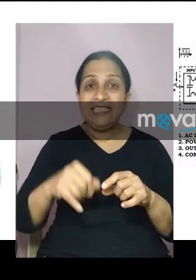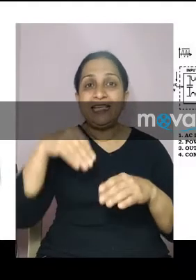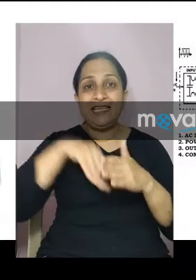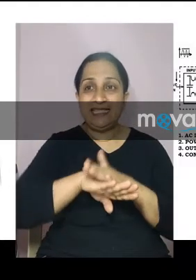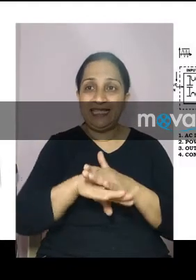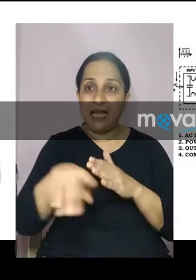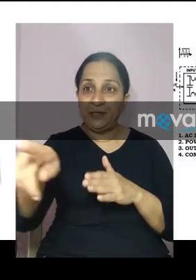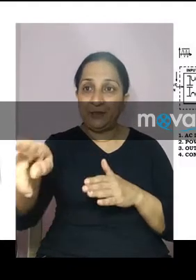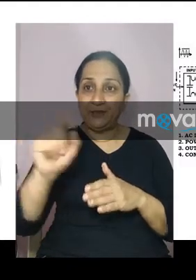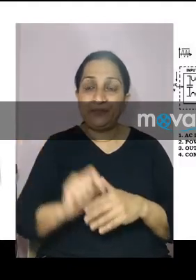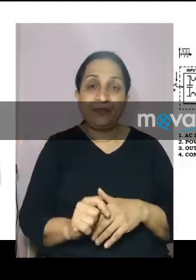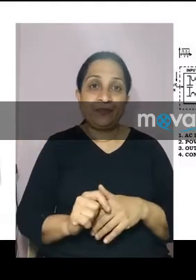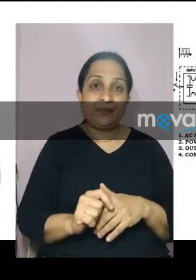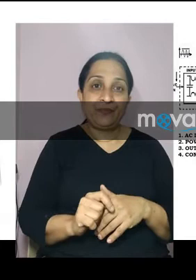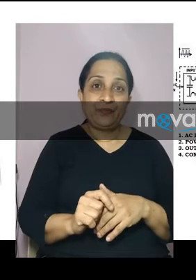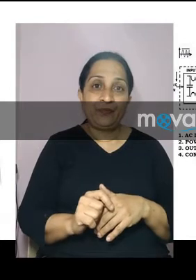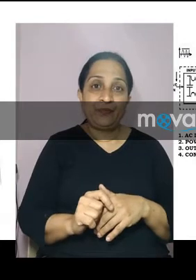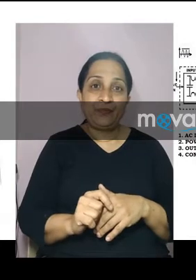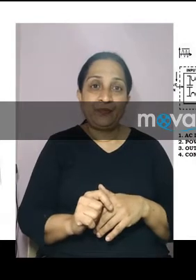circuit inside.